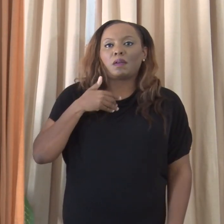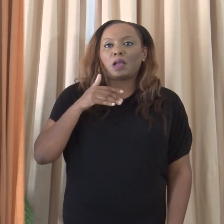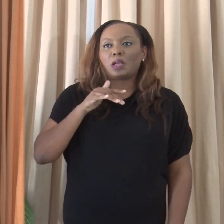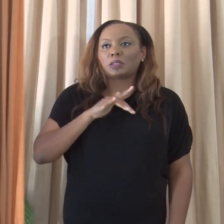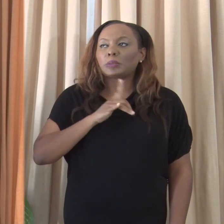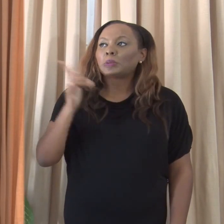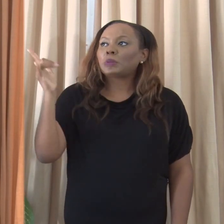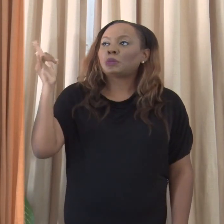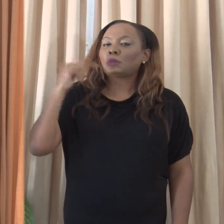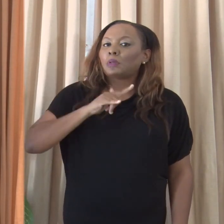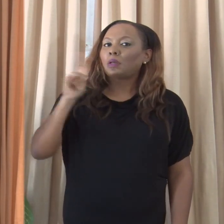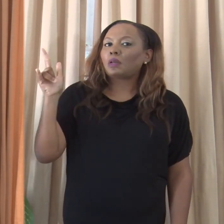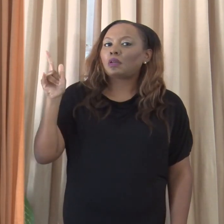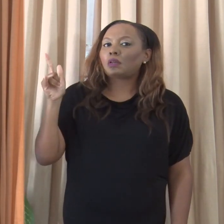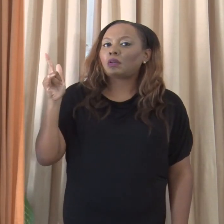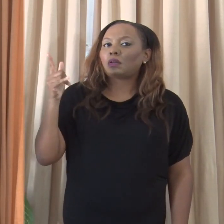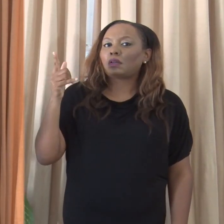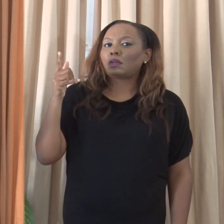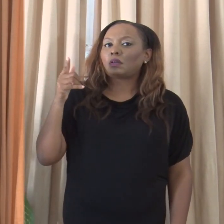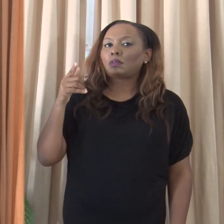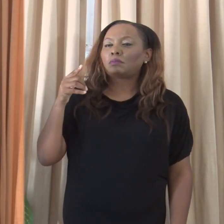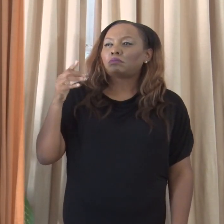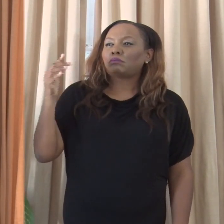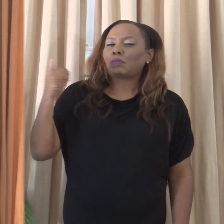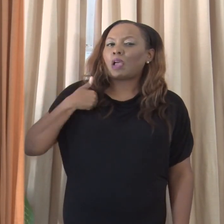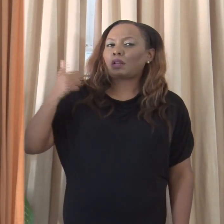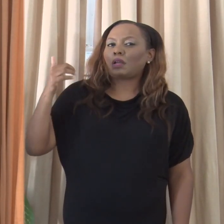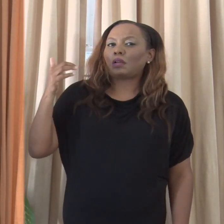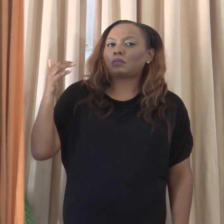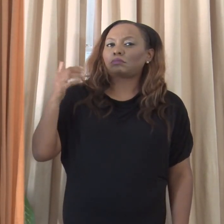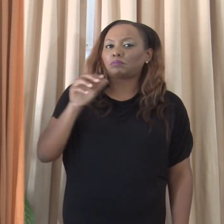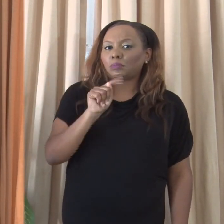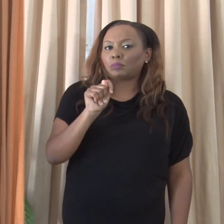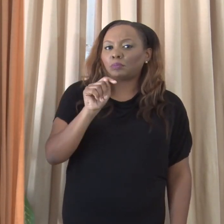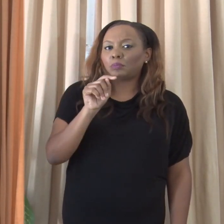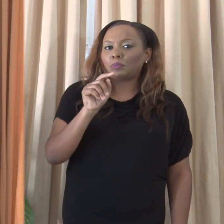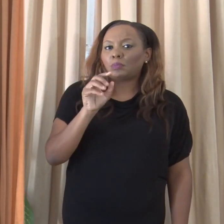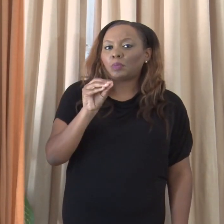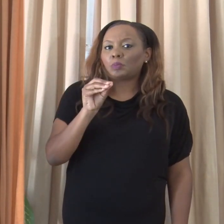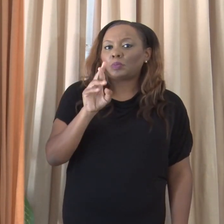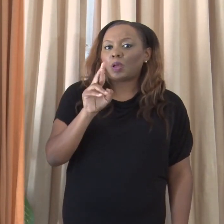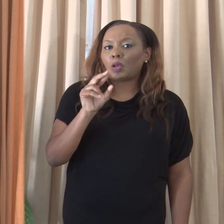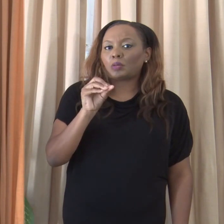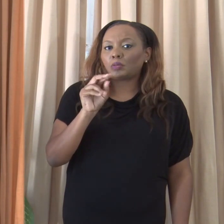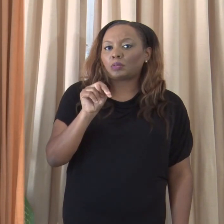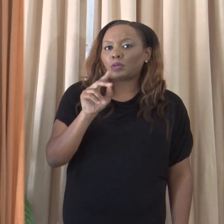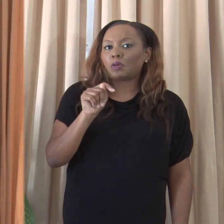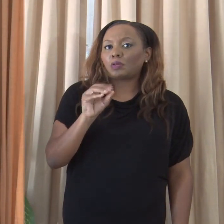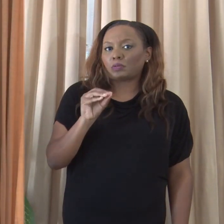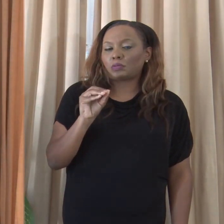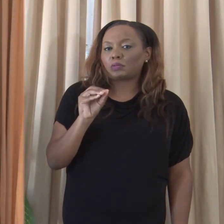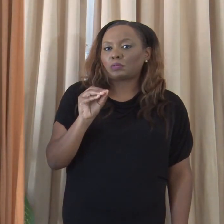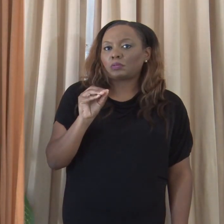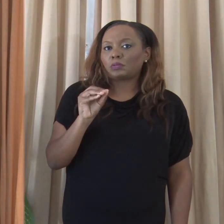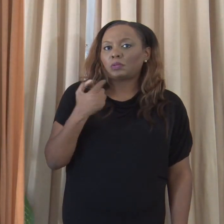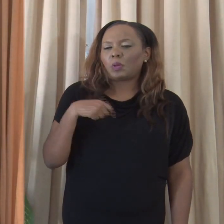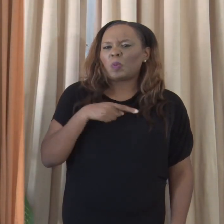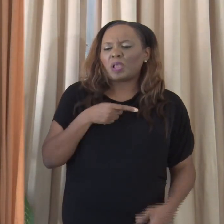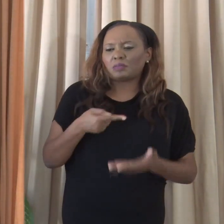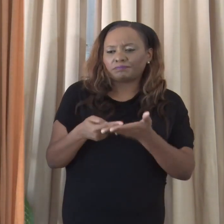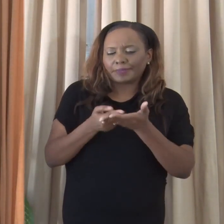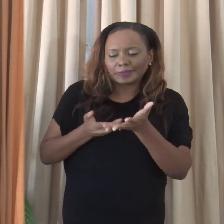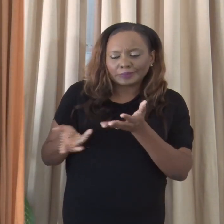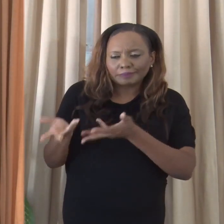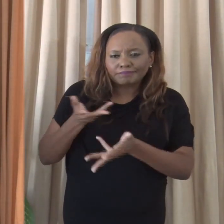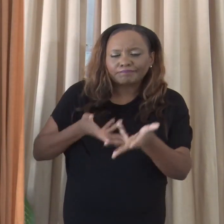until just around that time, and thereafter discussions are taking place that will allow